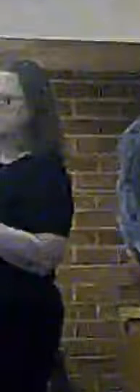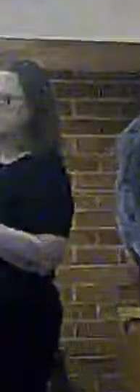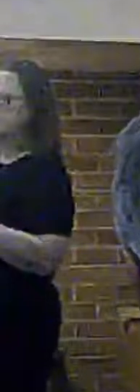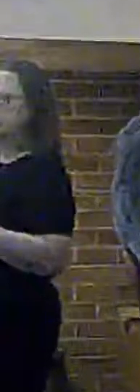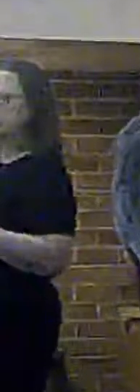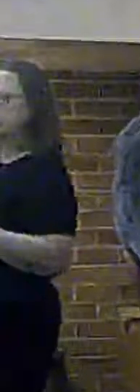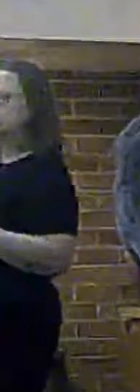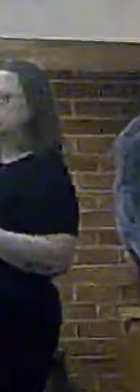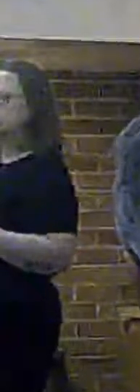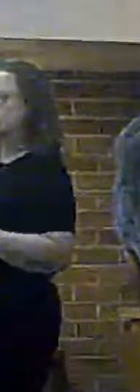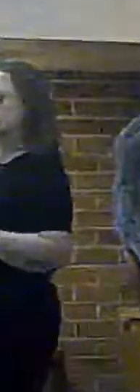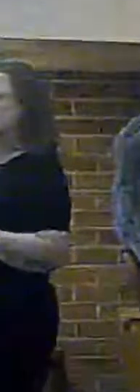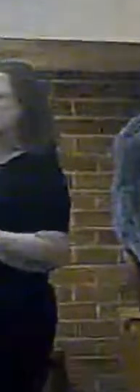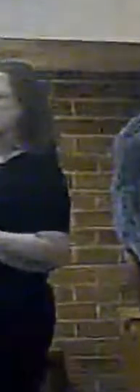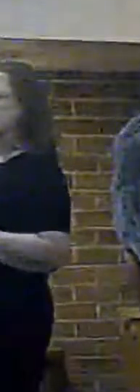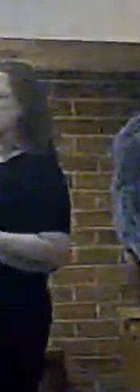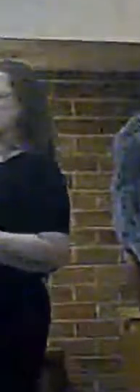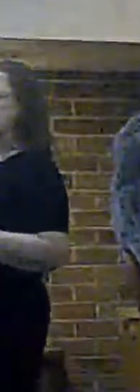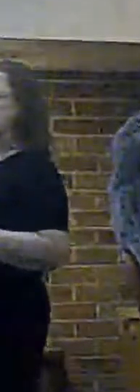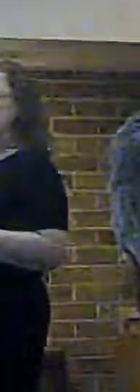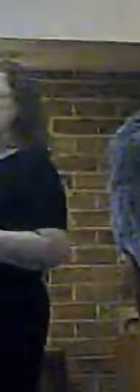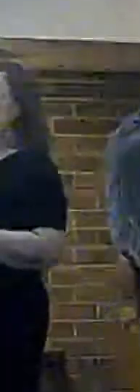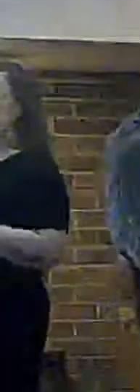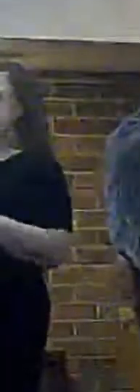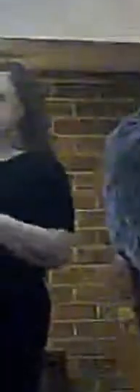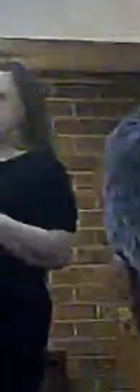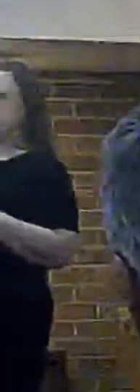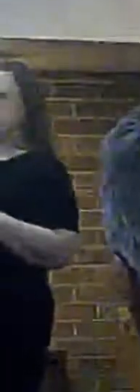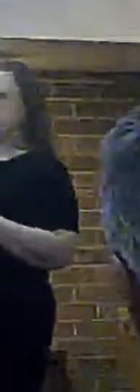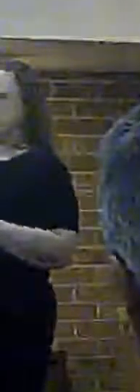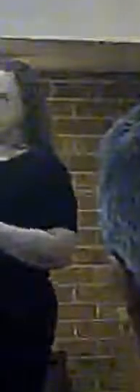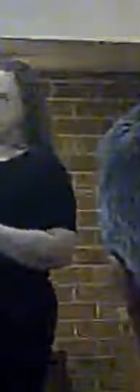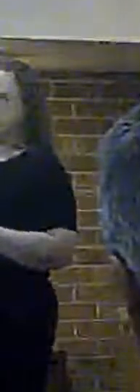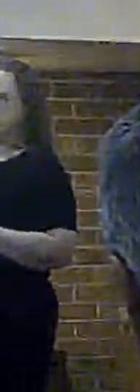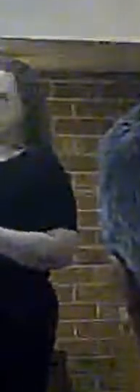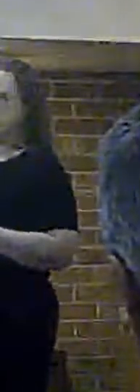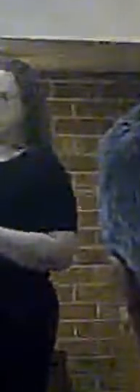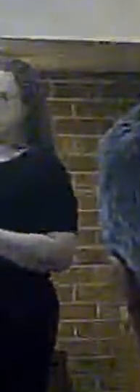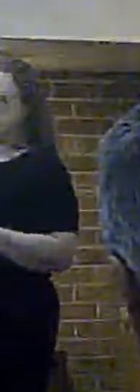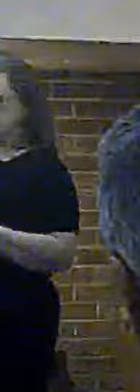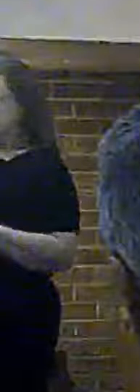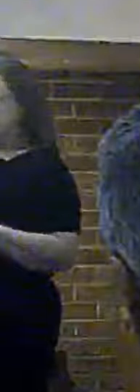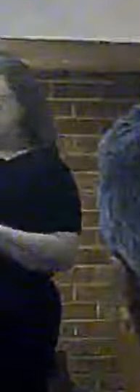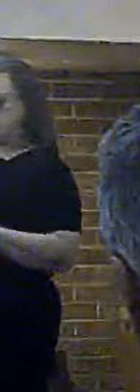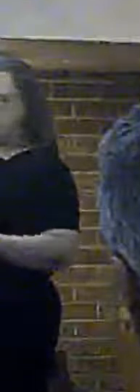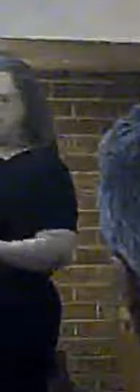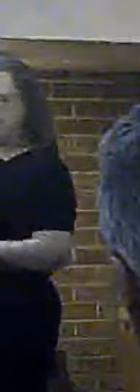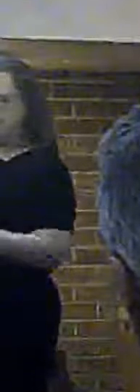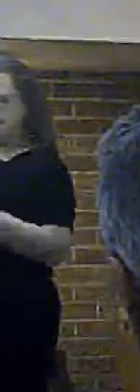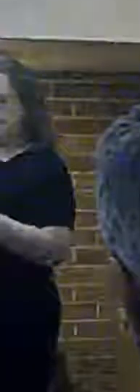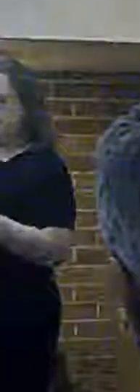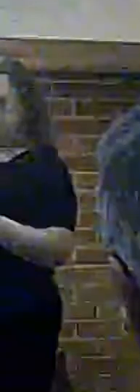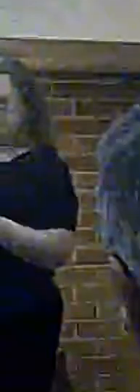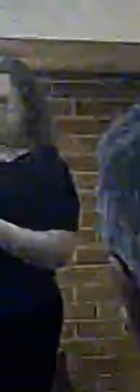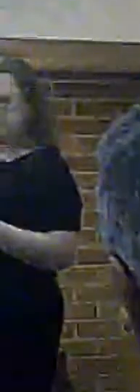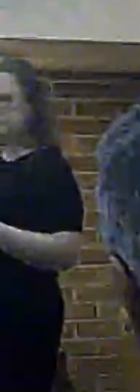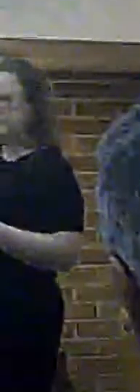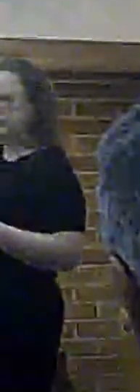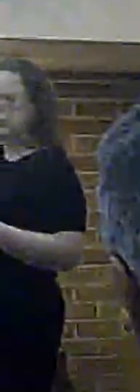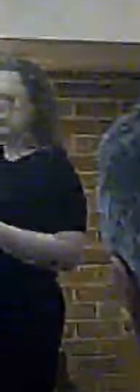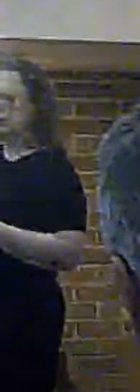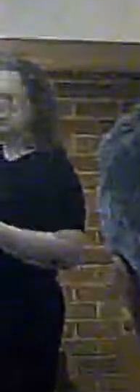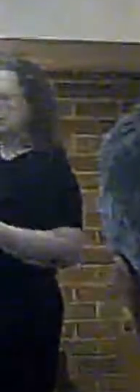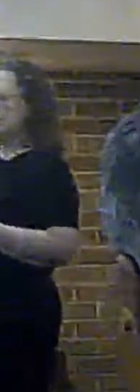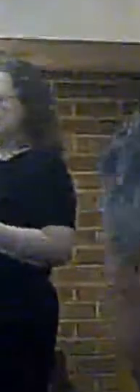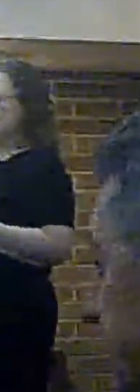West Kirby. So you put them together, you are probably still looking at between two and three incidents a